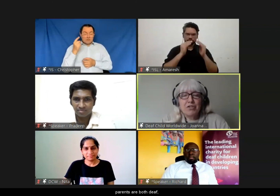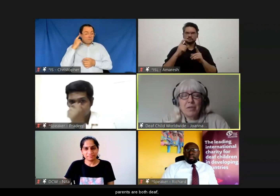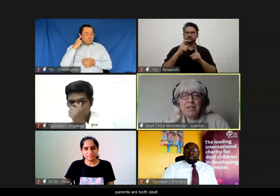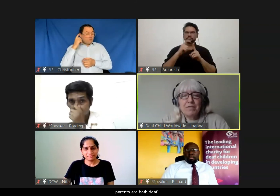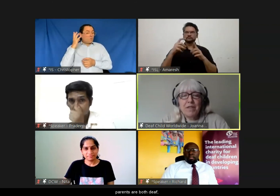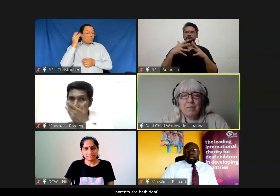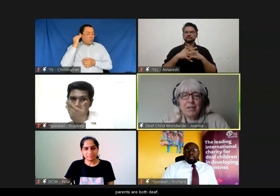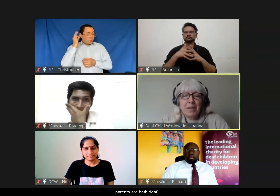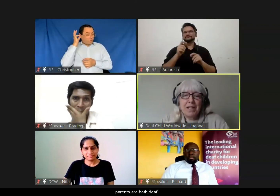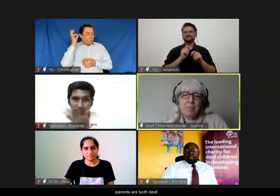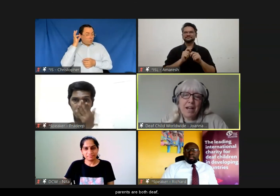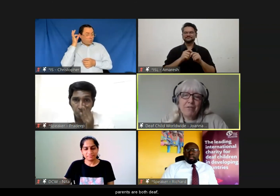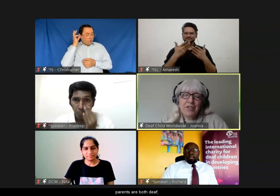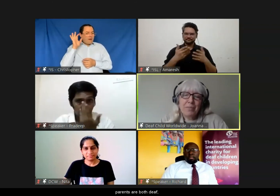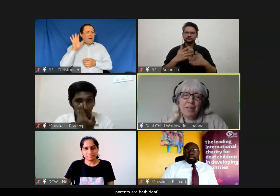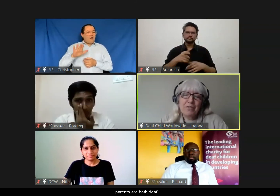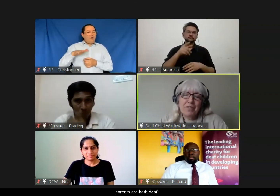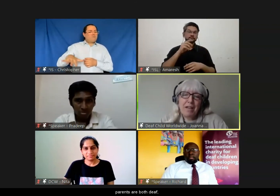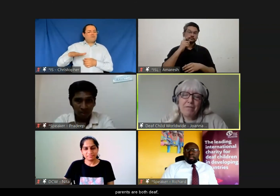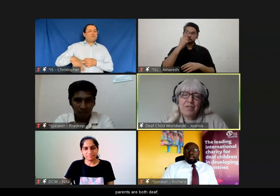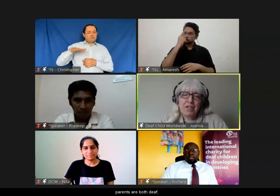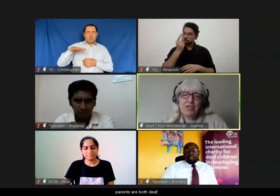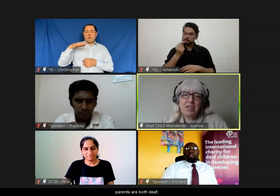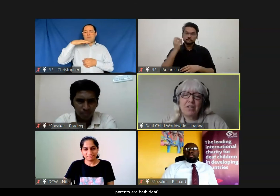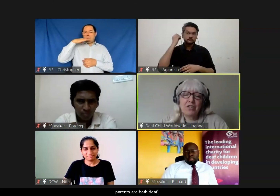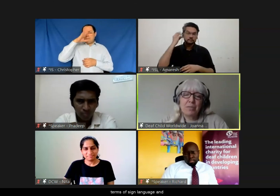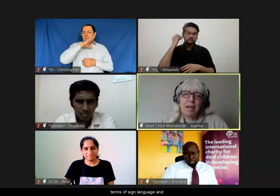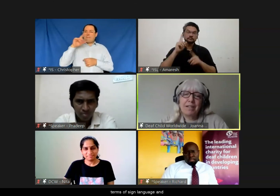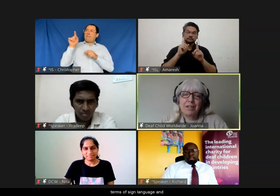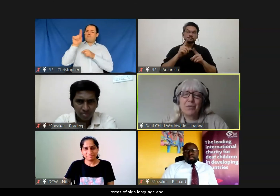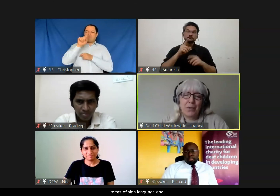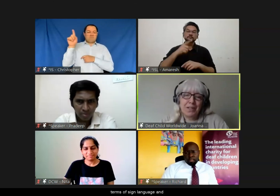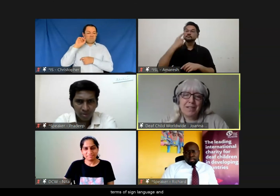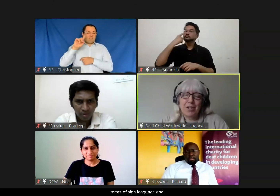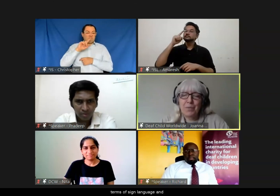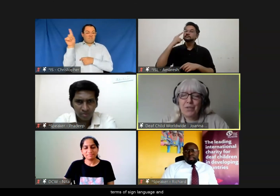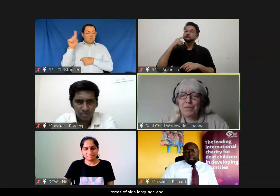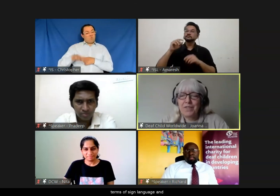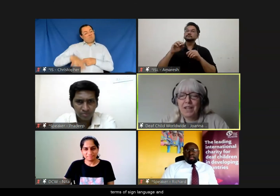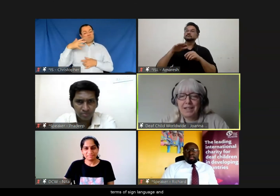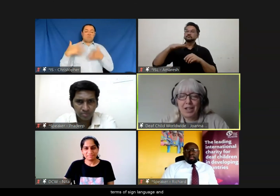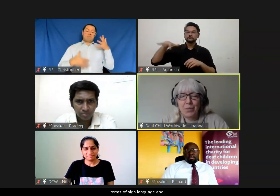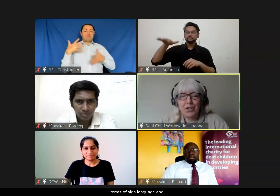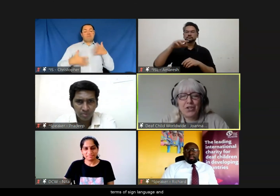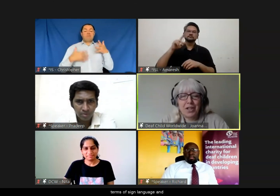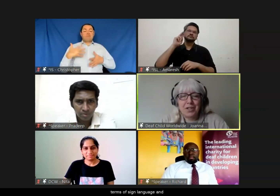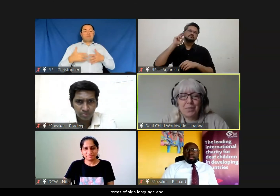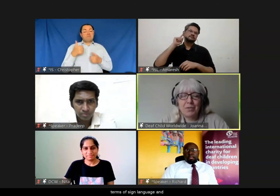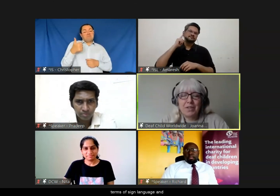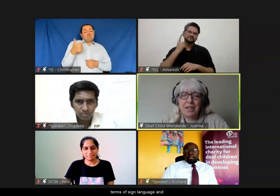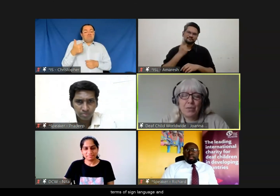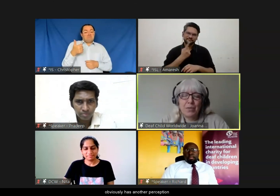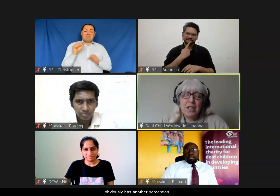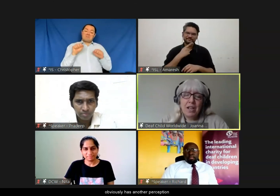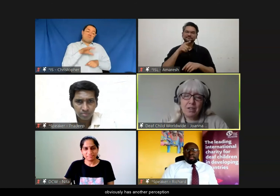she grew up in a family where her parents are both deaf. So she's actually bilingual in terms of sign language and